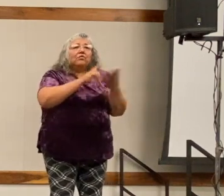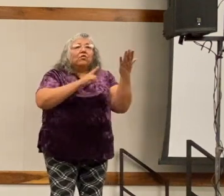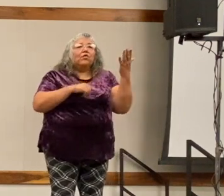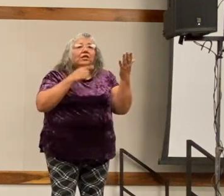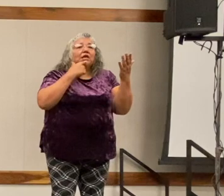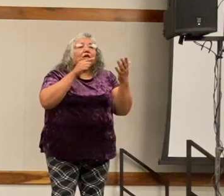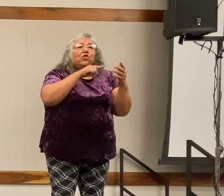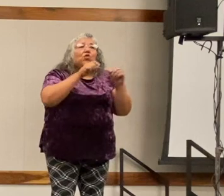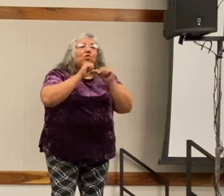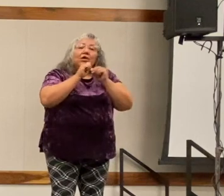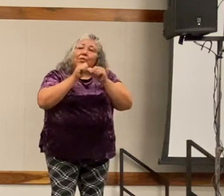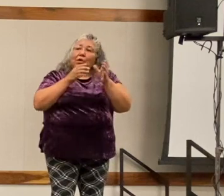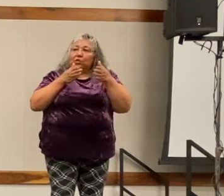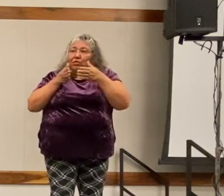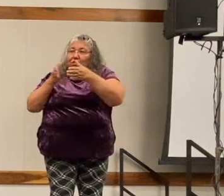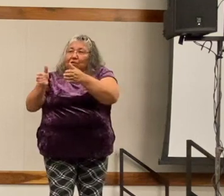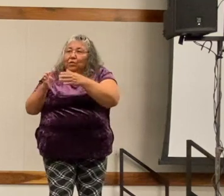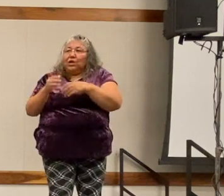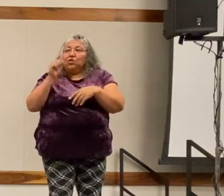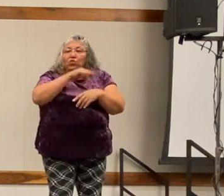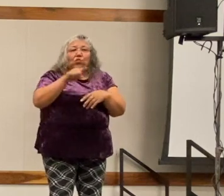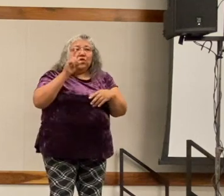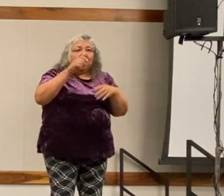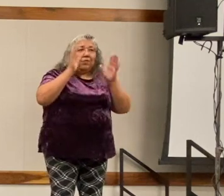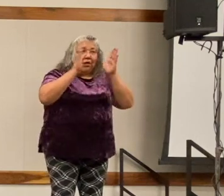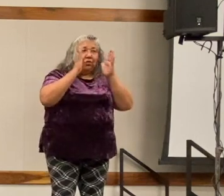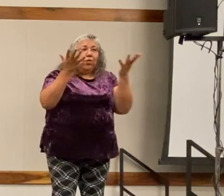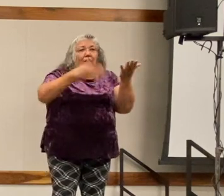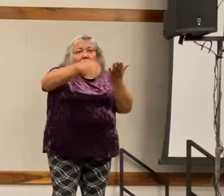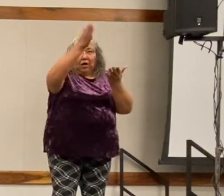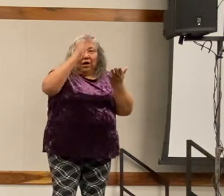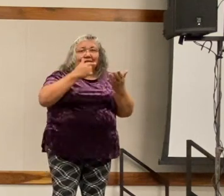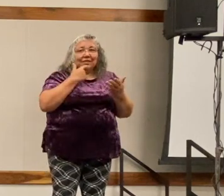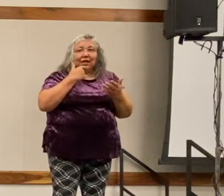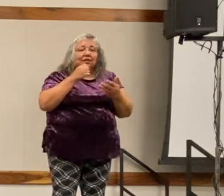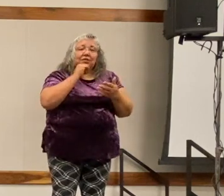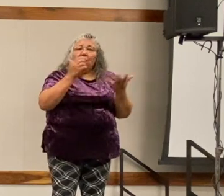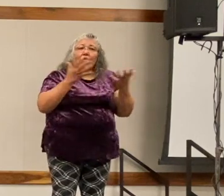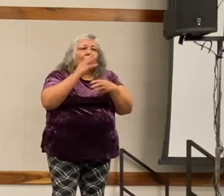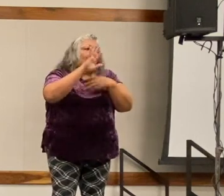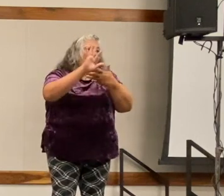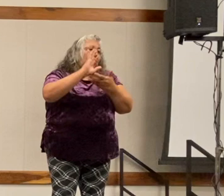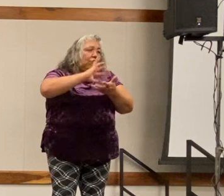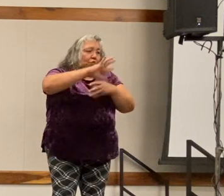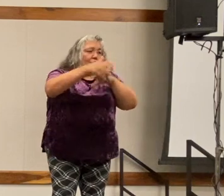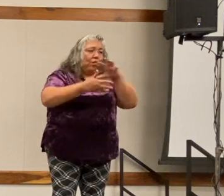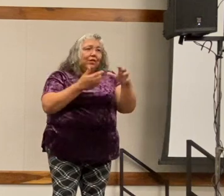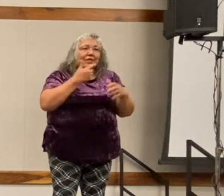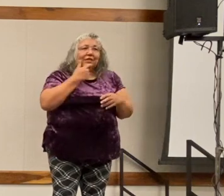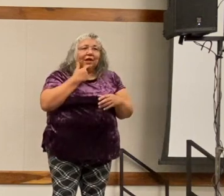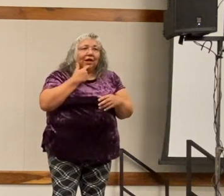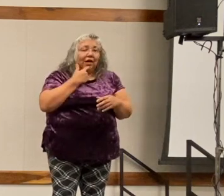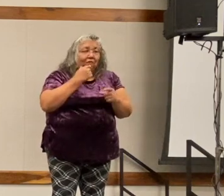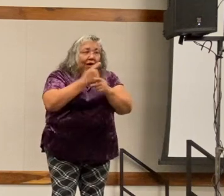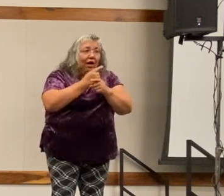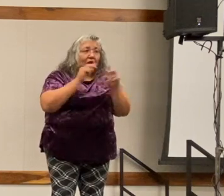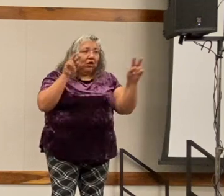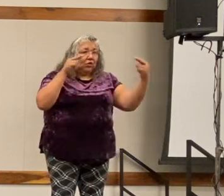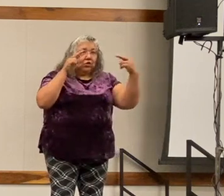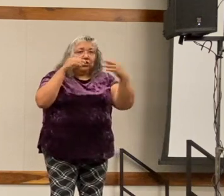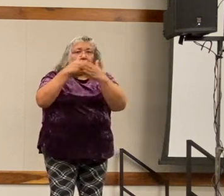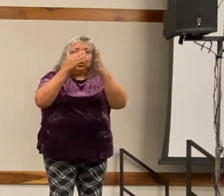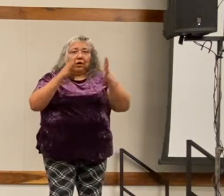going down this way. You need to pay attention to what God is saying and not what the world is saying. Right? Turn to your neighbor and